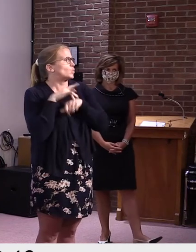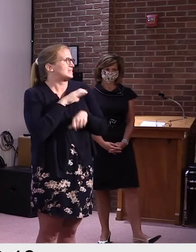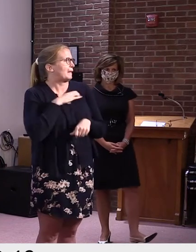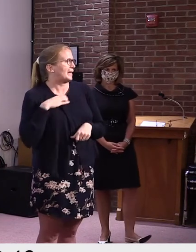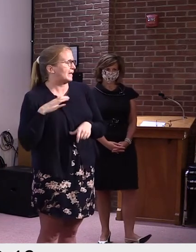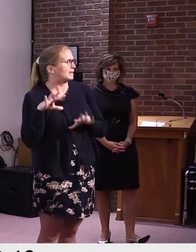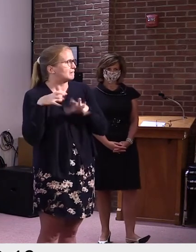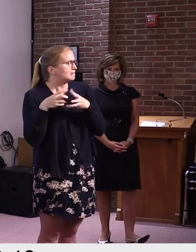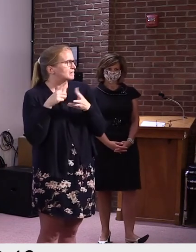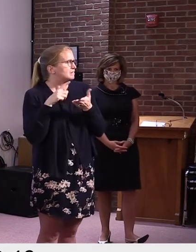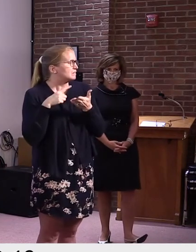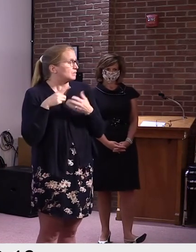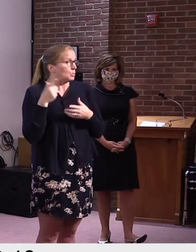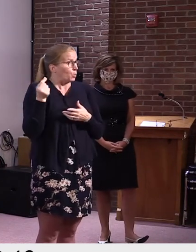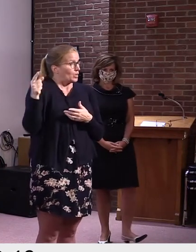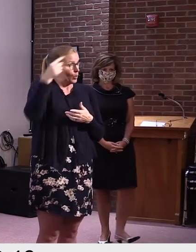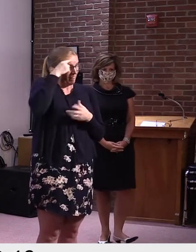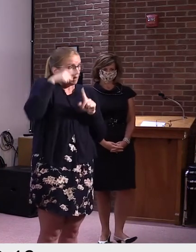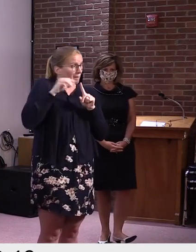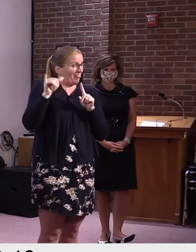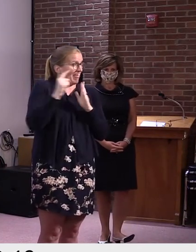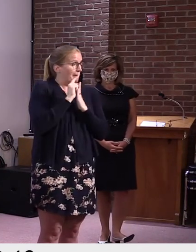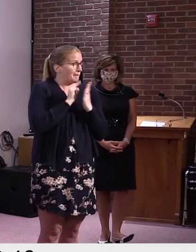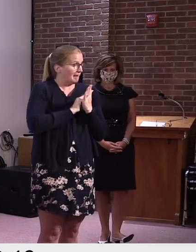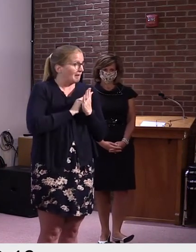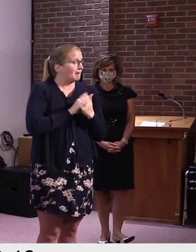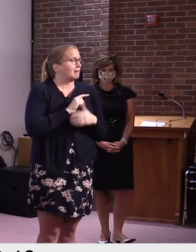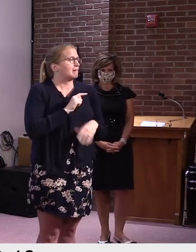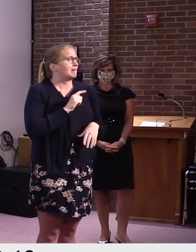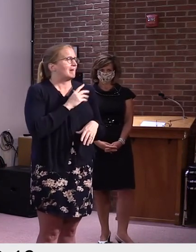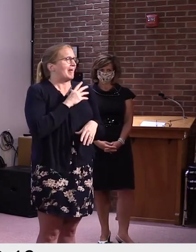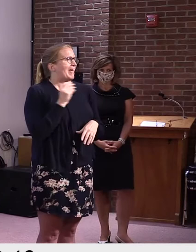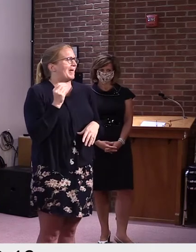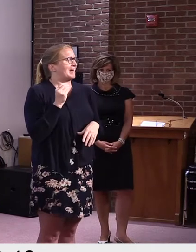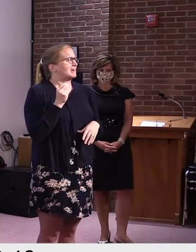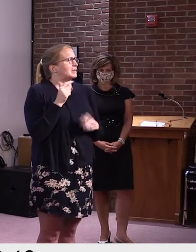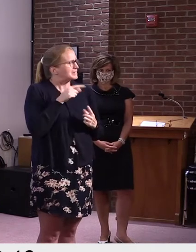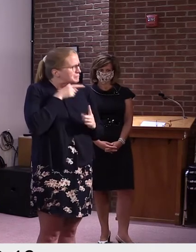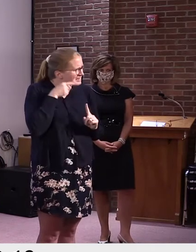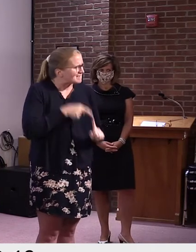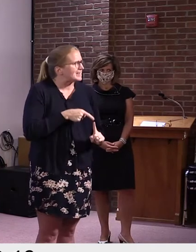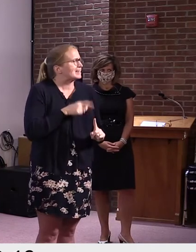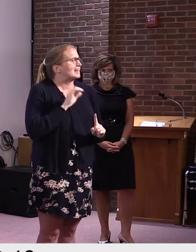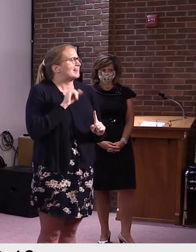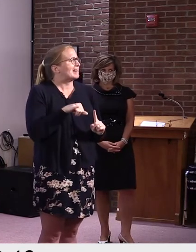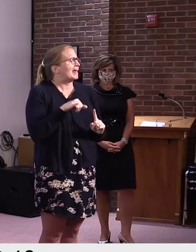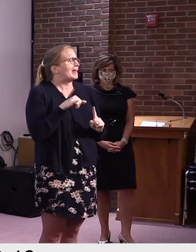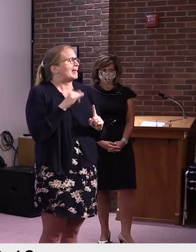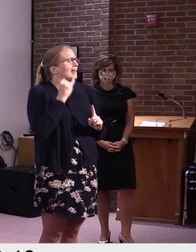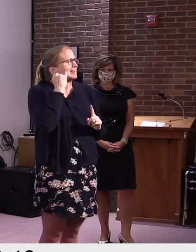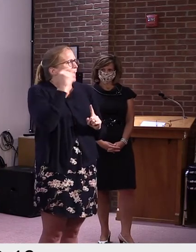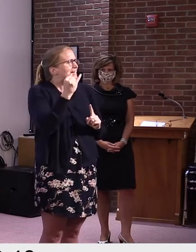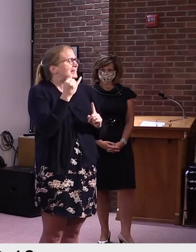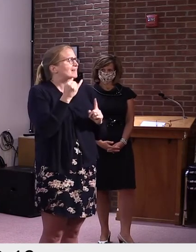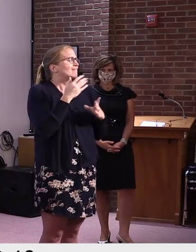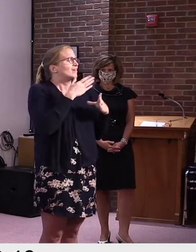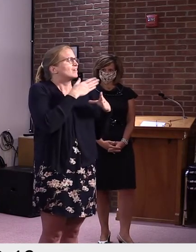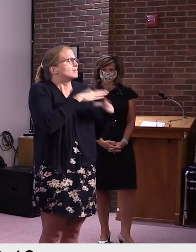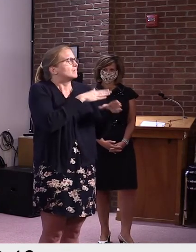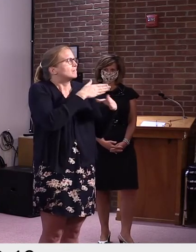of that bill, and in particular the forest fragmentation piece that would require 250 review